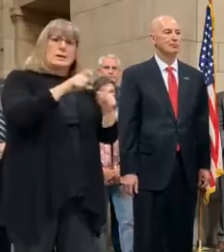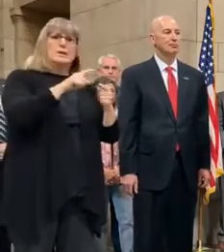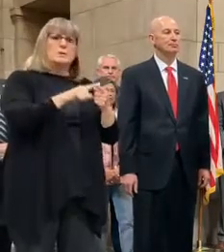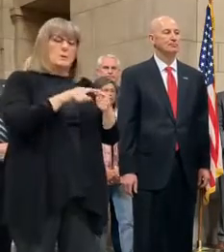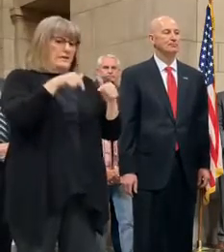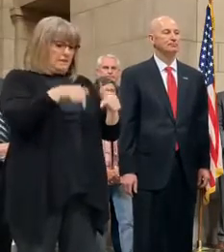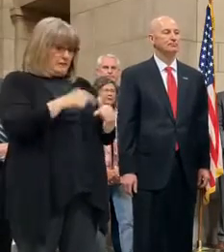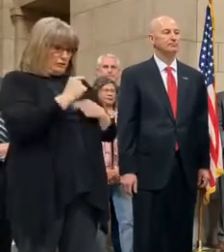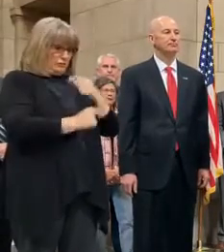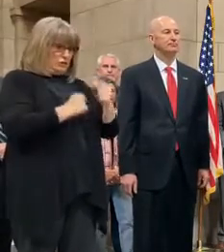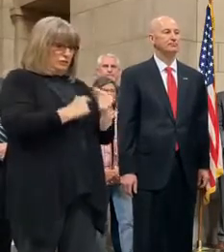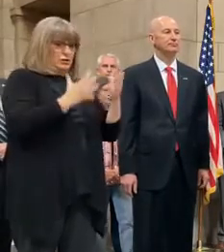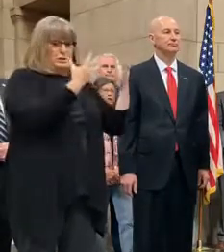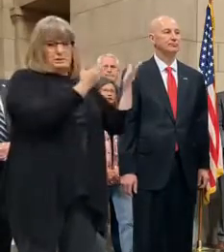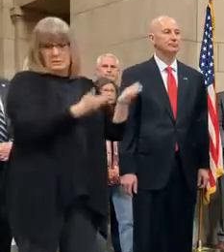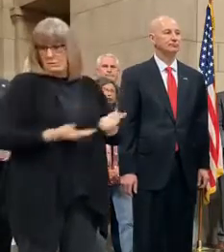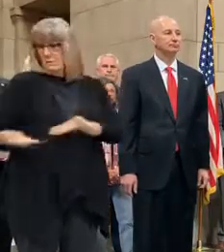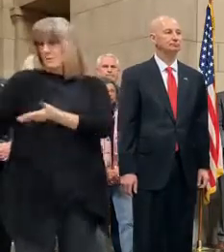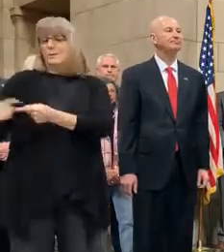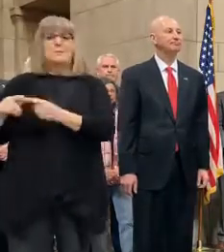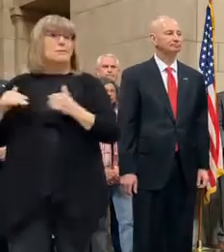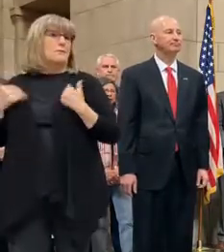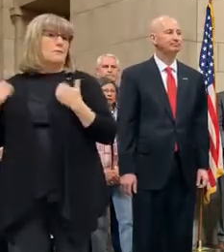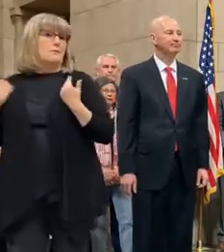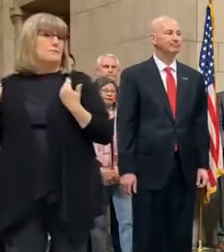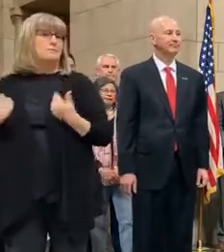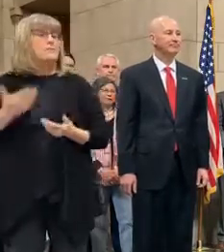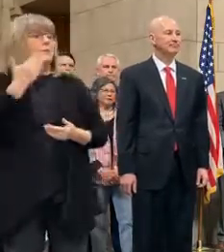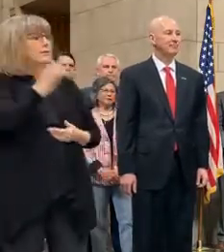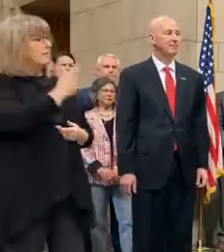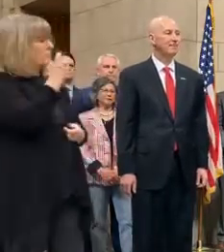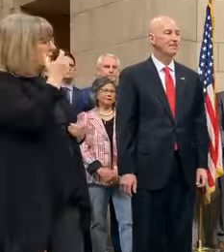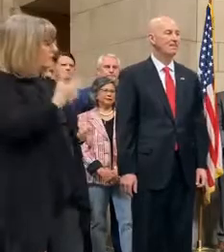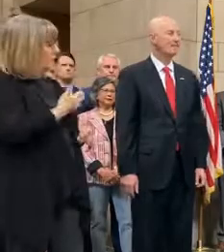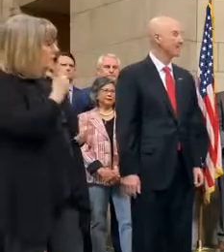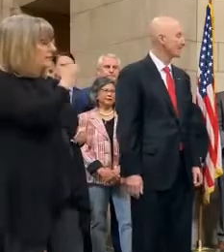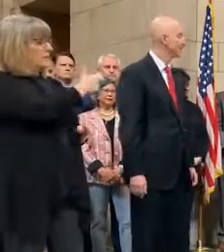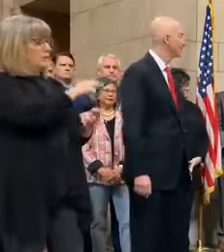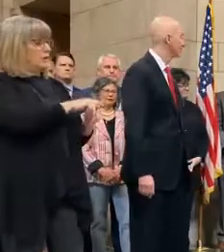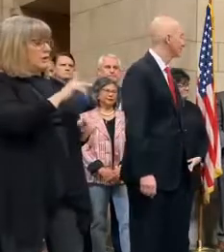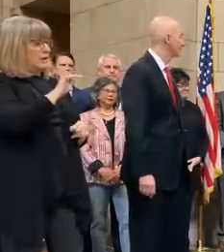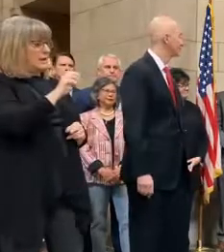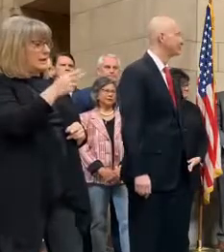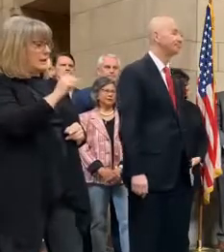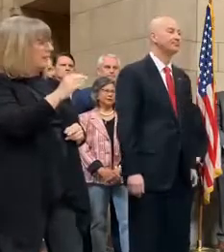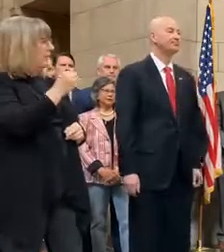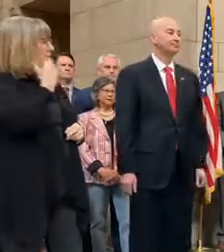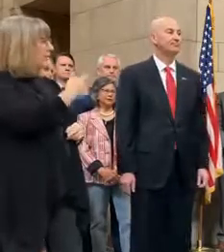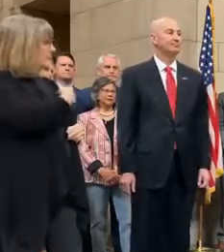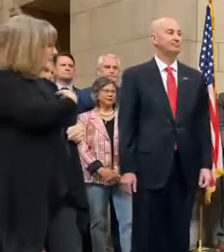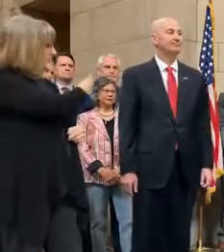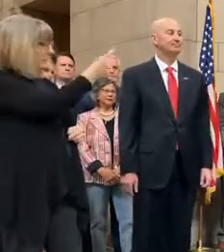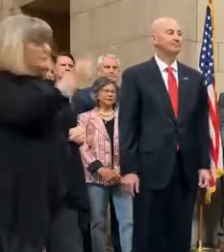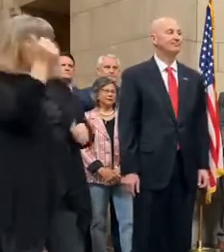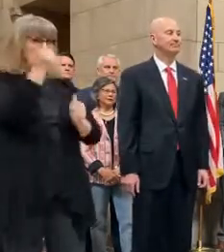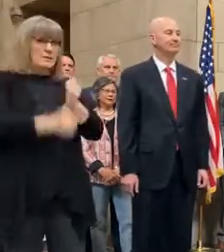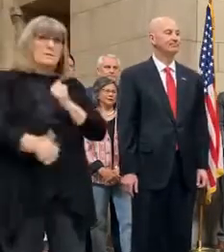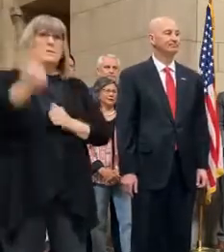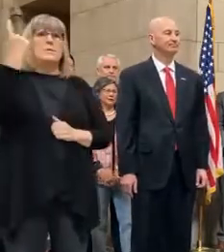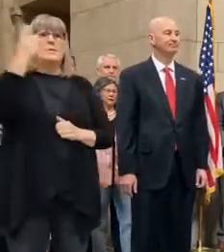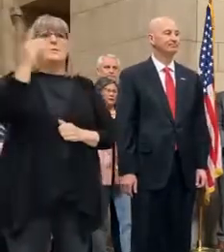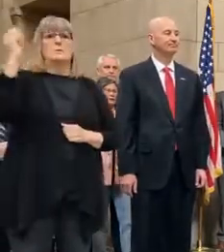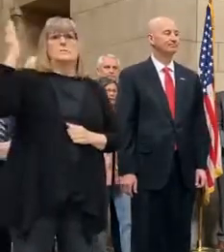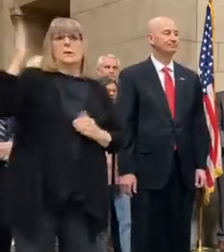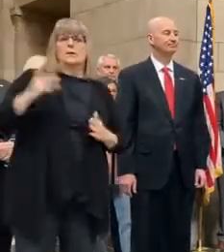from this generation to the next. And with that, again, I want to thank the governor, I want to thank Chair Linehan, and I want to thank the entire body, as well as